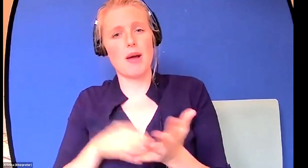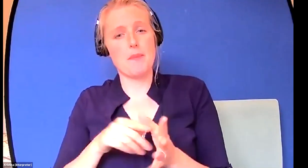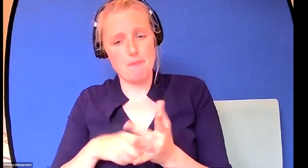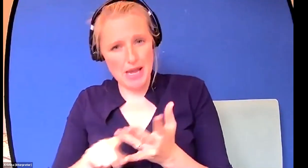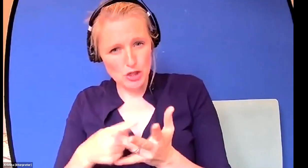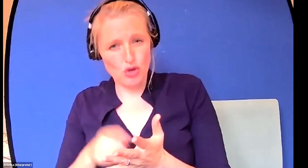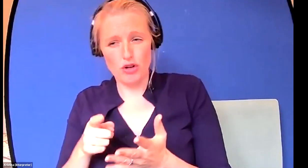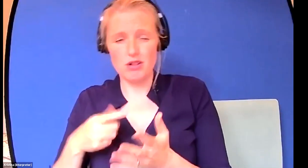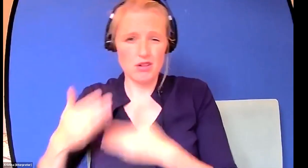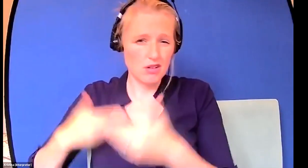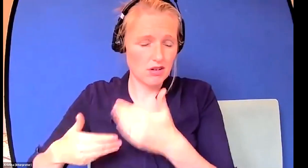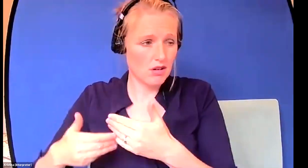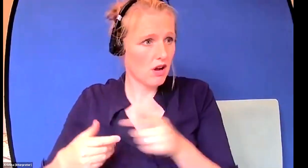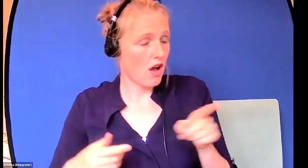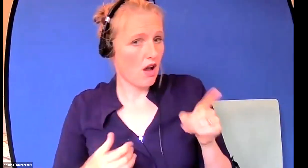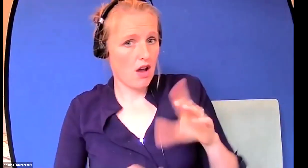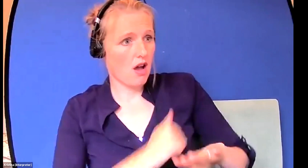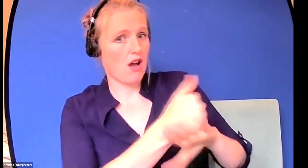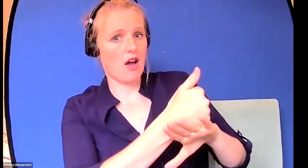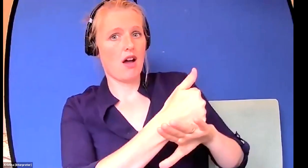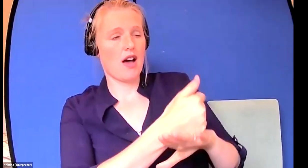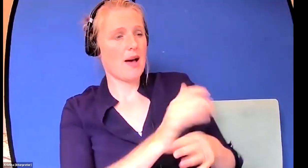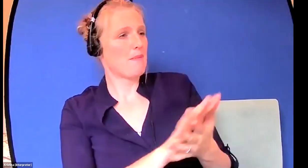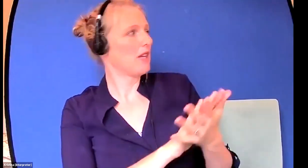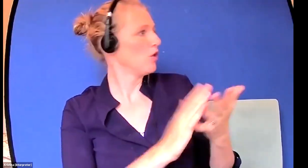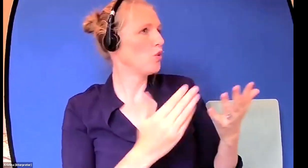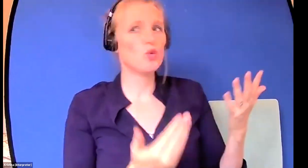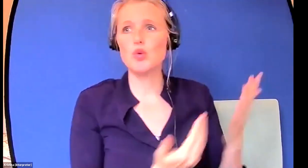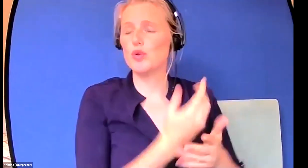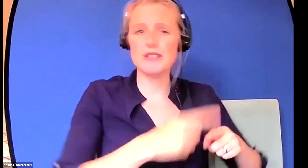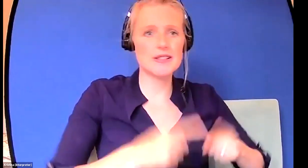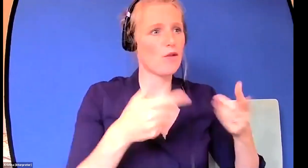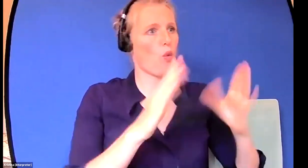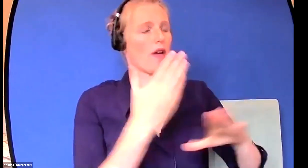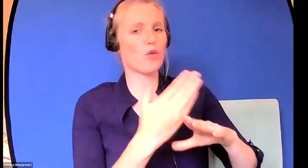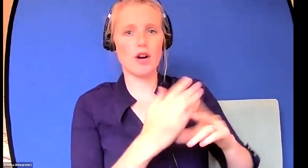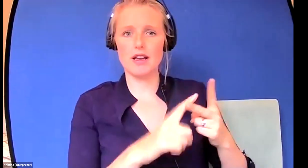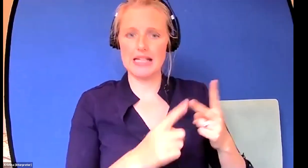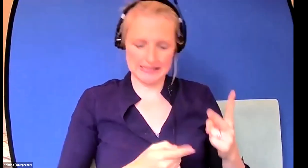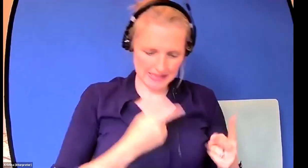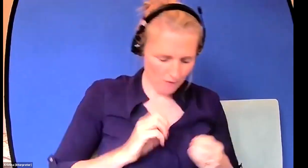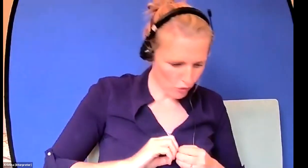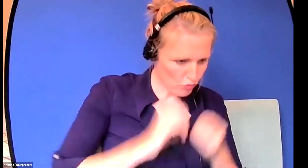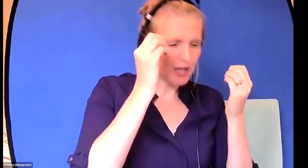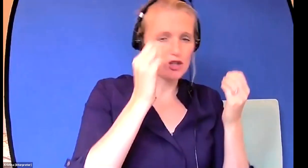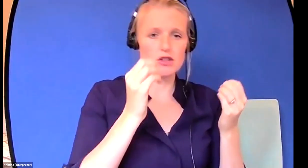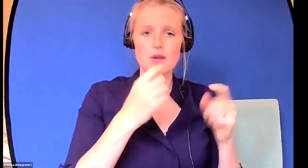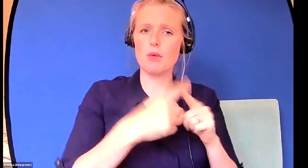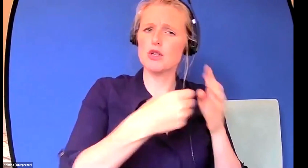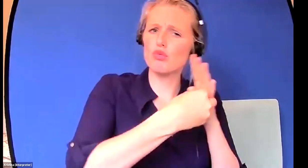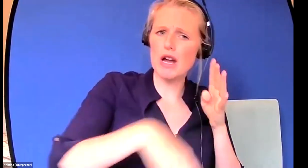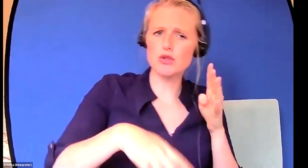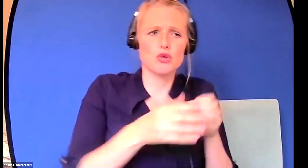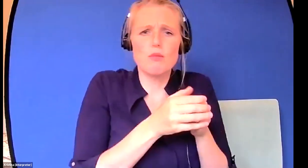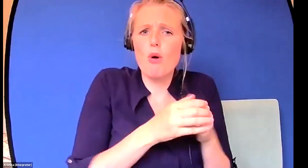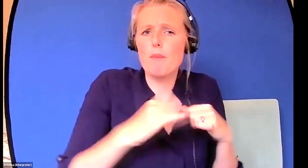real possibilities for new kinds of meaningful work, for self-creation, and for grassroots micro